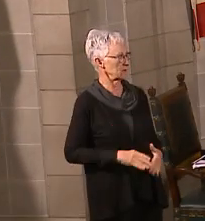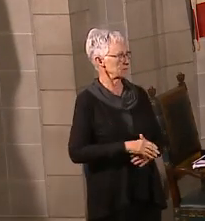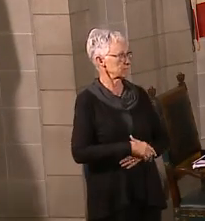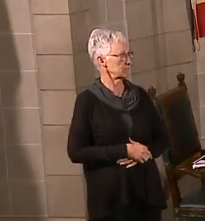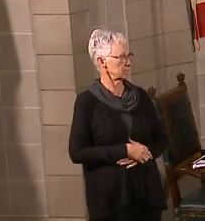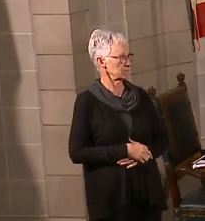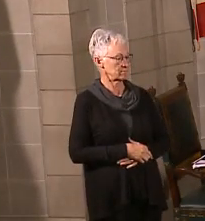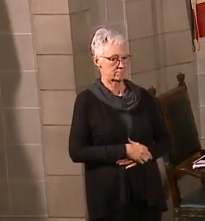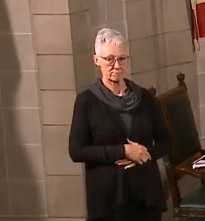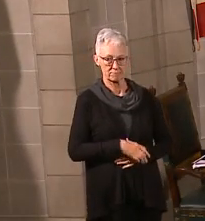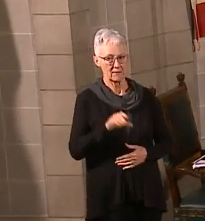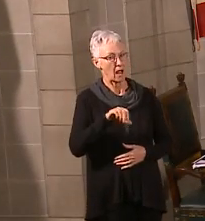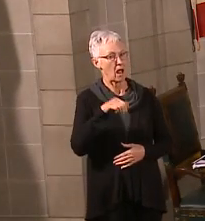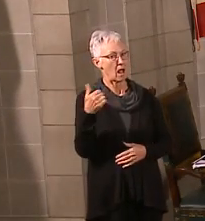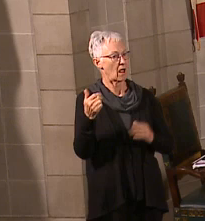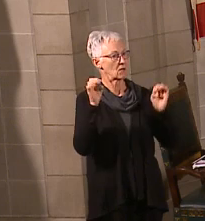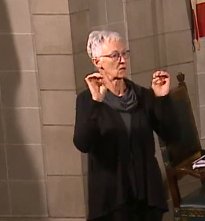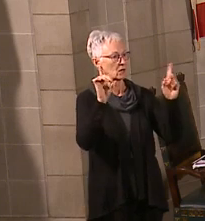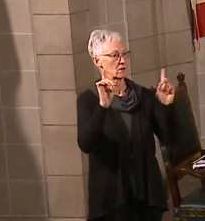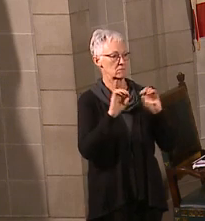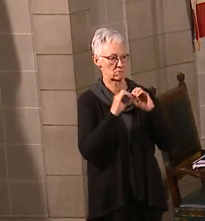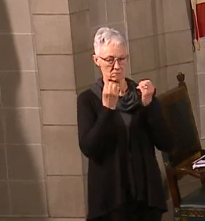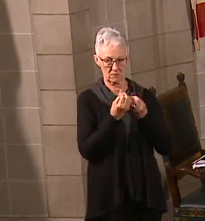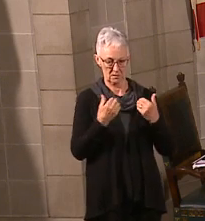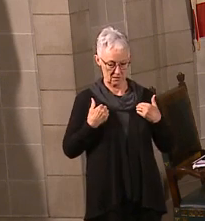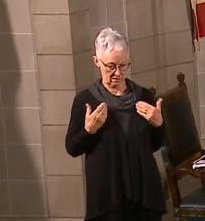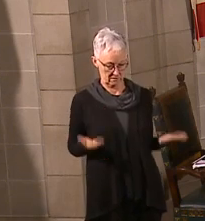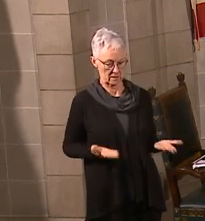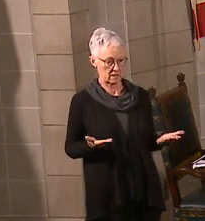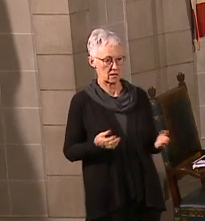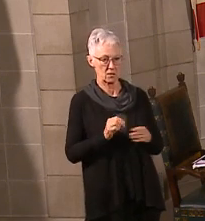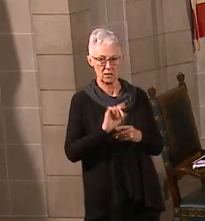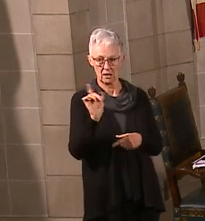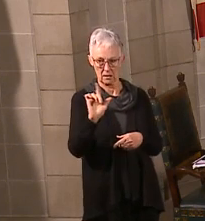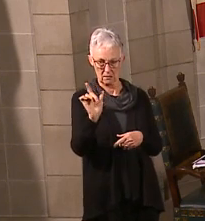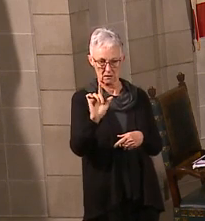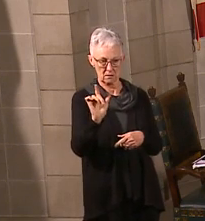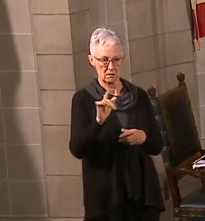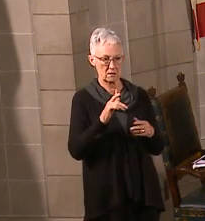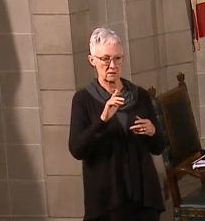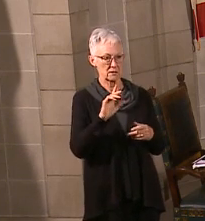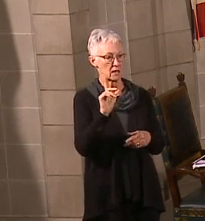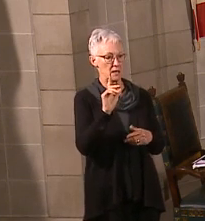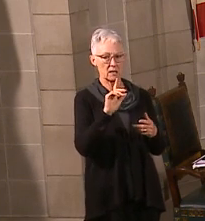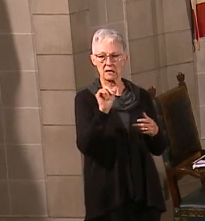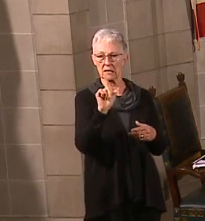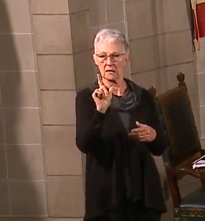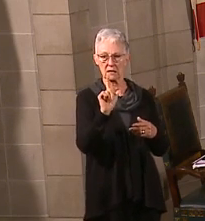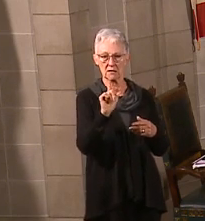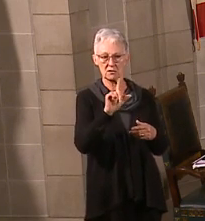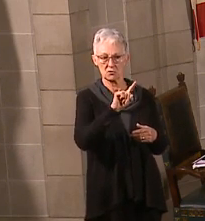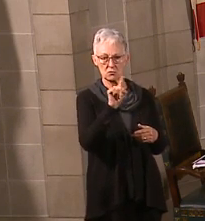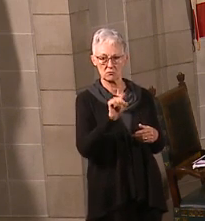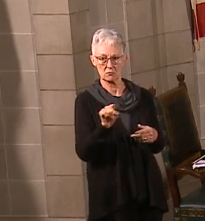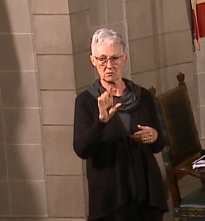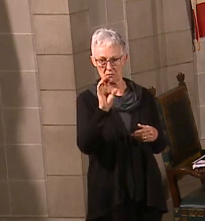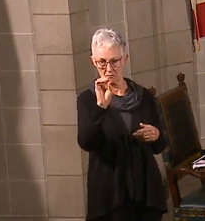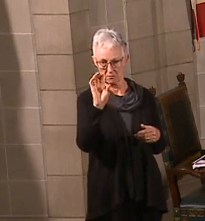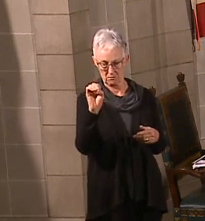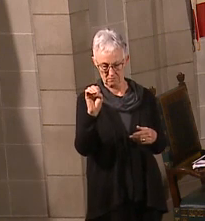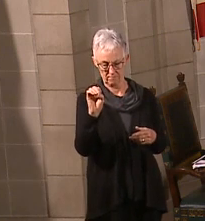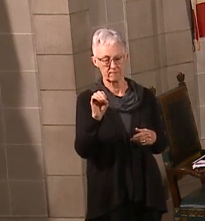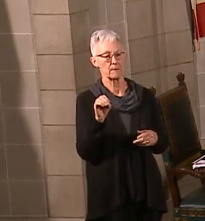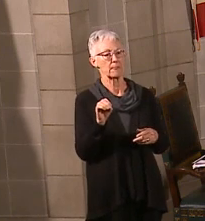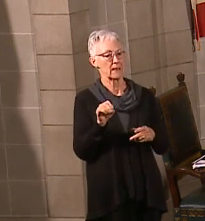another educational organization we have here in the city of Lincoln is the Lincoln Zoo. And of course, they have been impacted just like